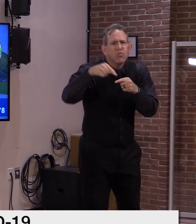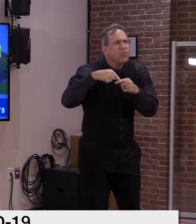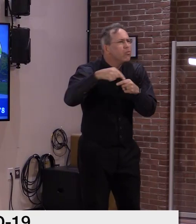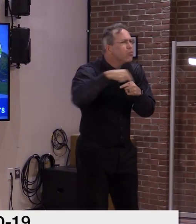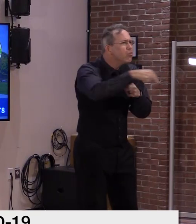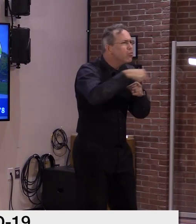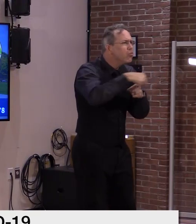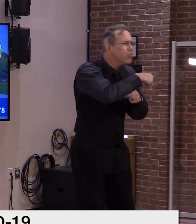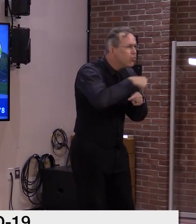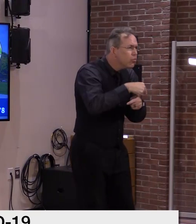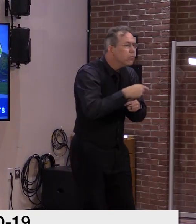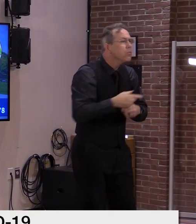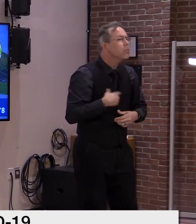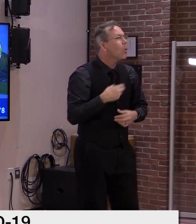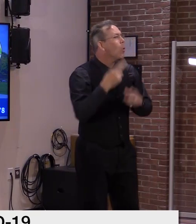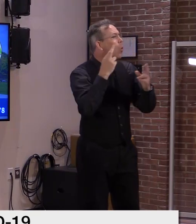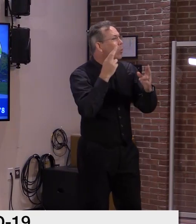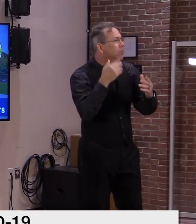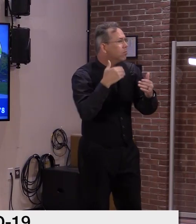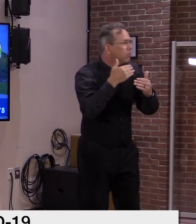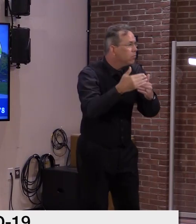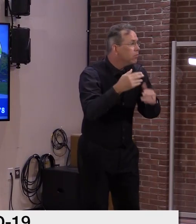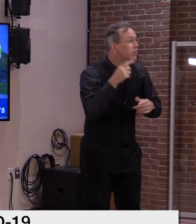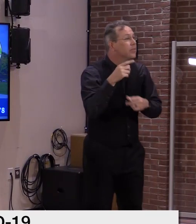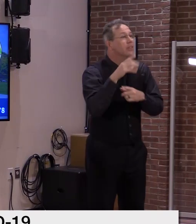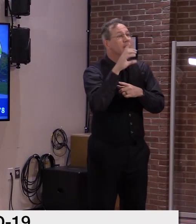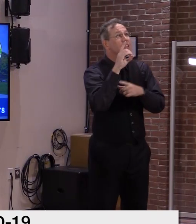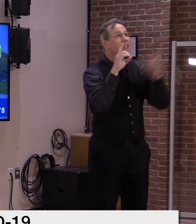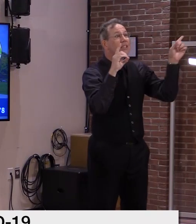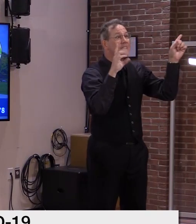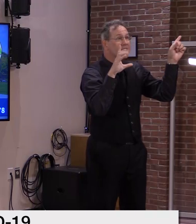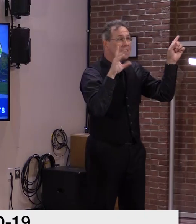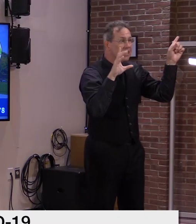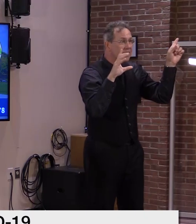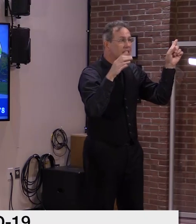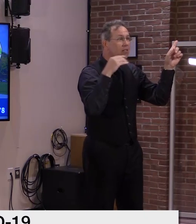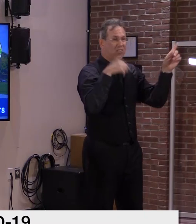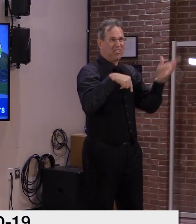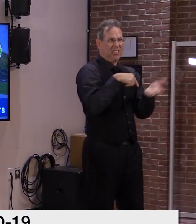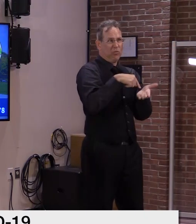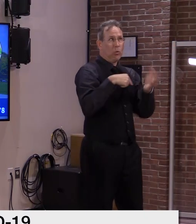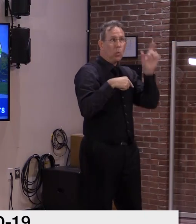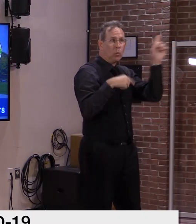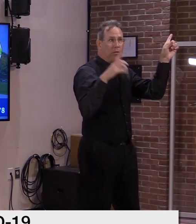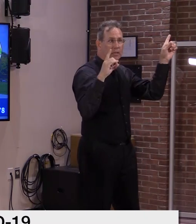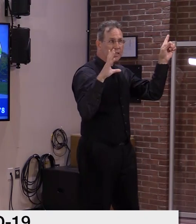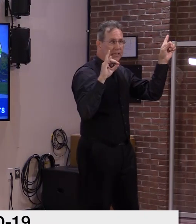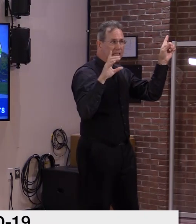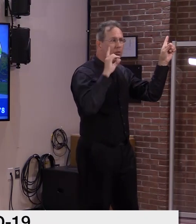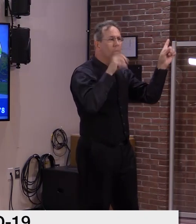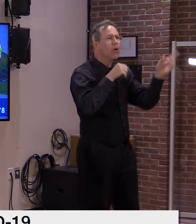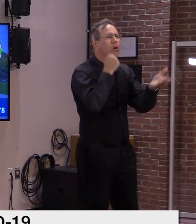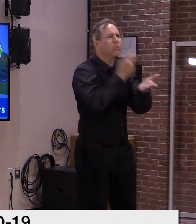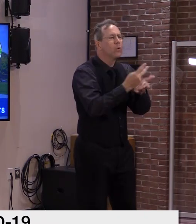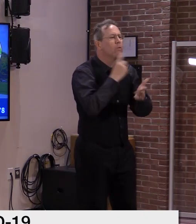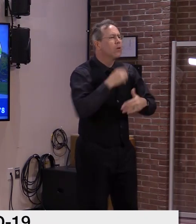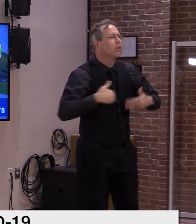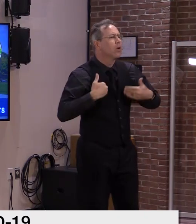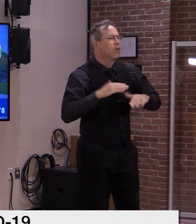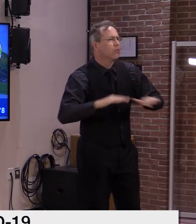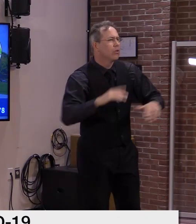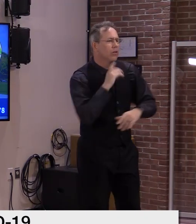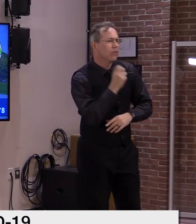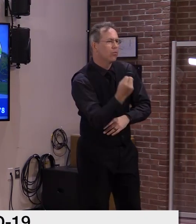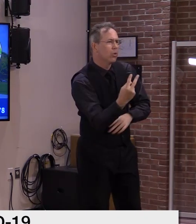this week regarding approval of the Pfizer vaccine for those aged 12 to 15. Following